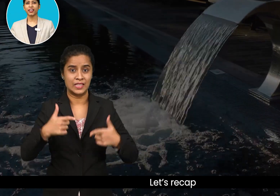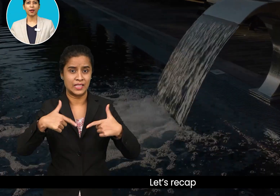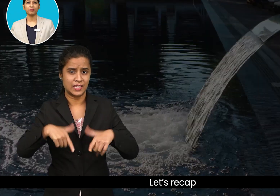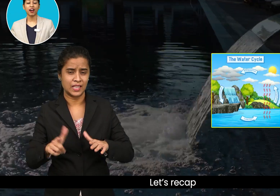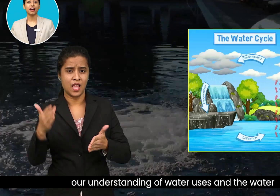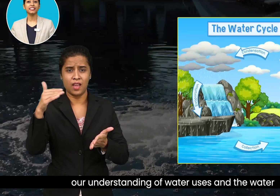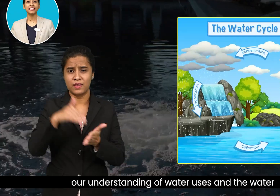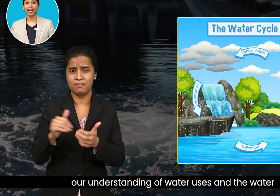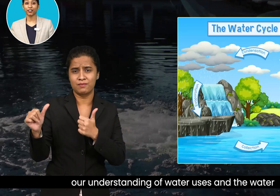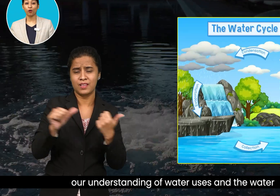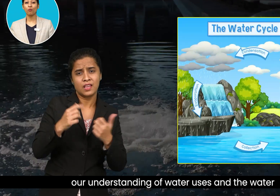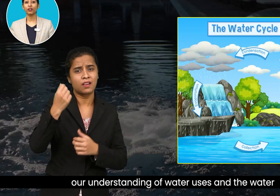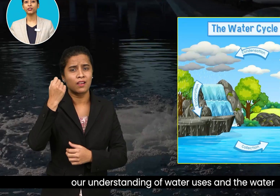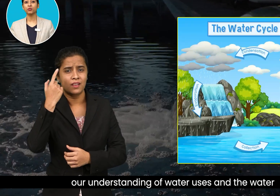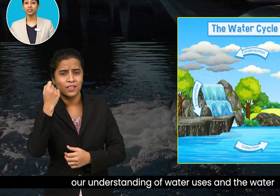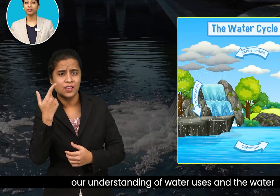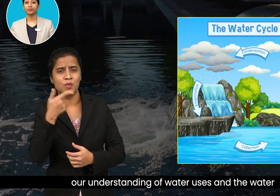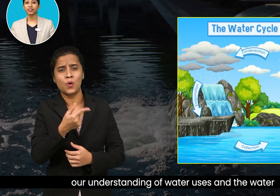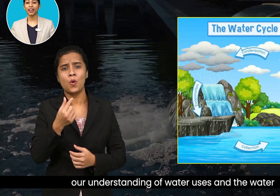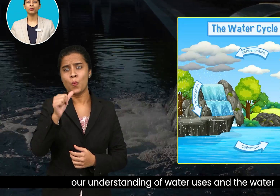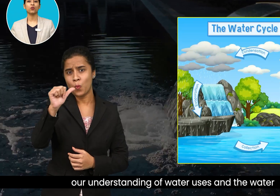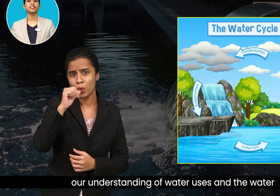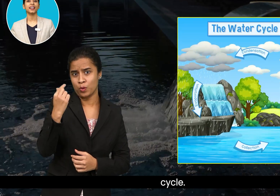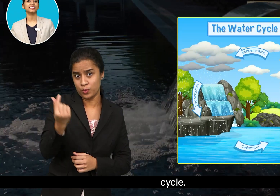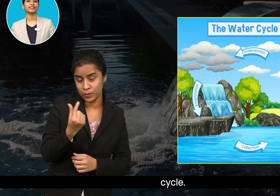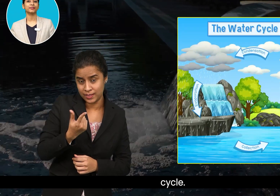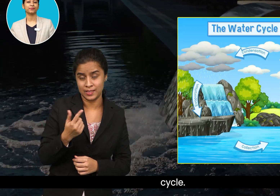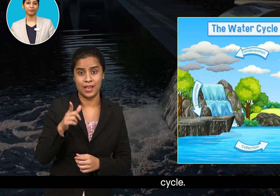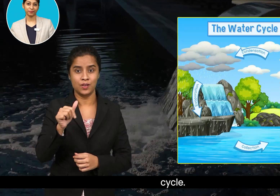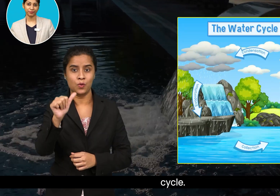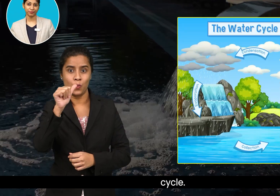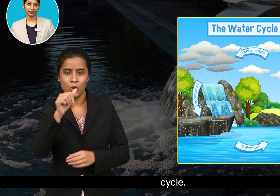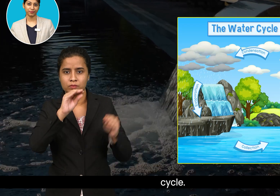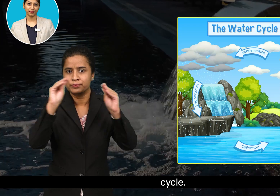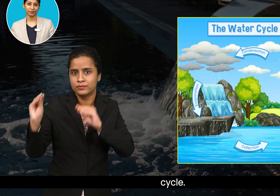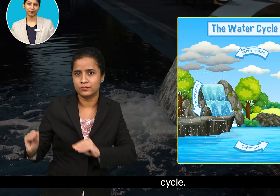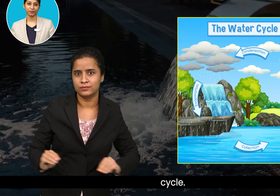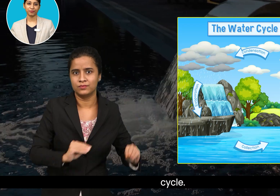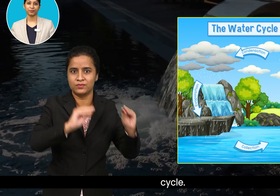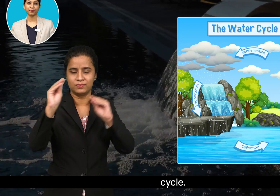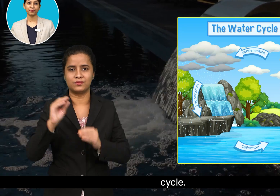Let's recap our understanding of water uses and the water cycle.